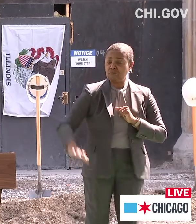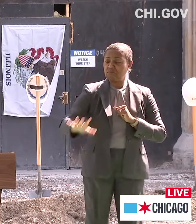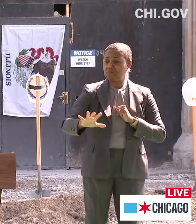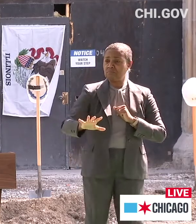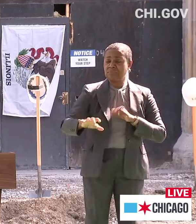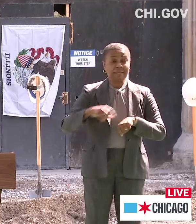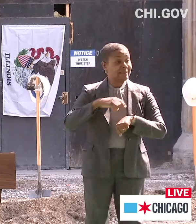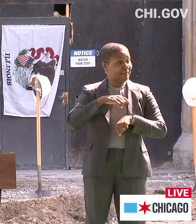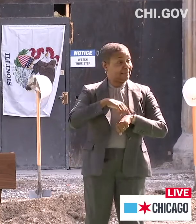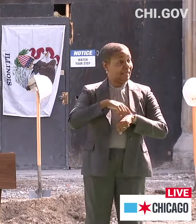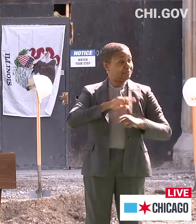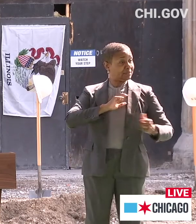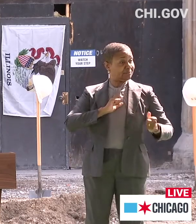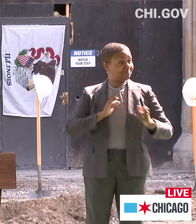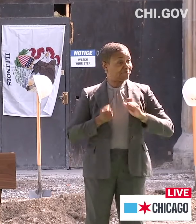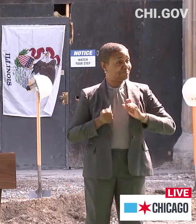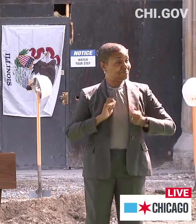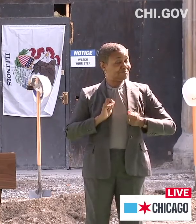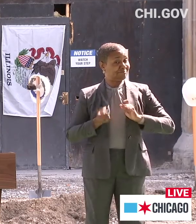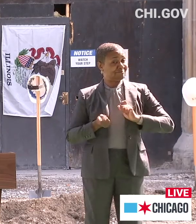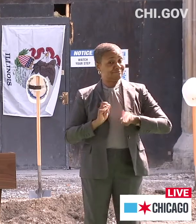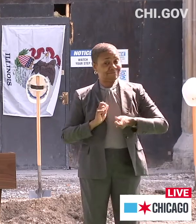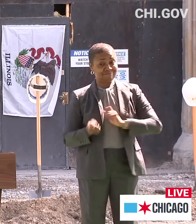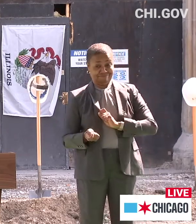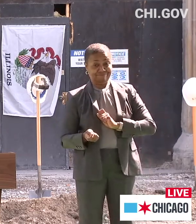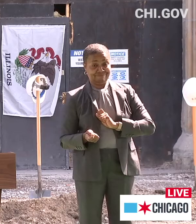times they are a-changin'.